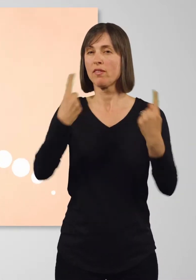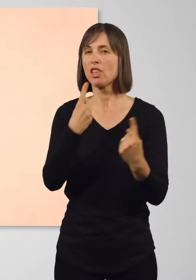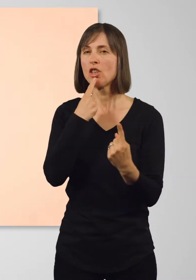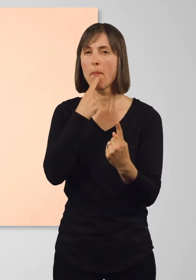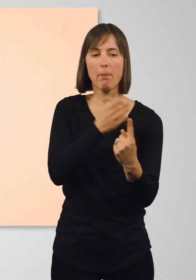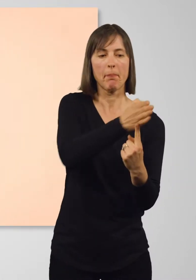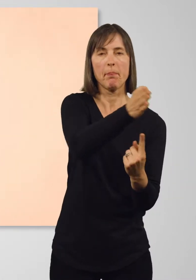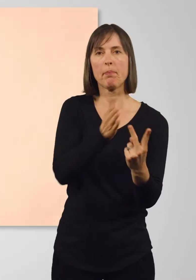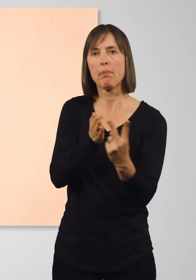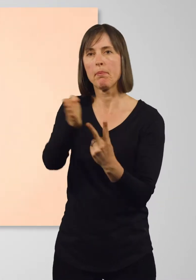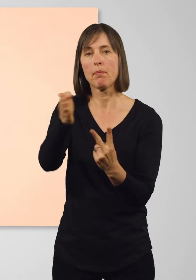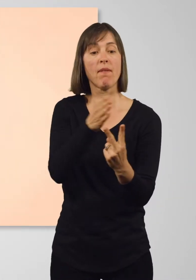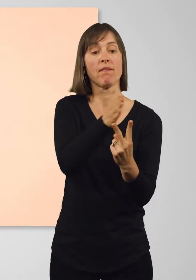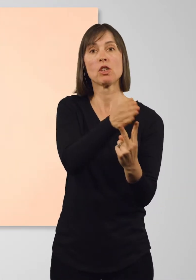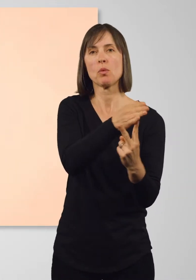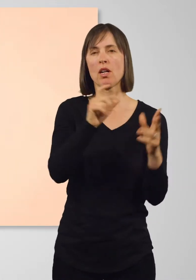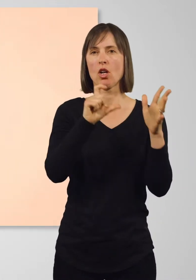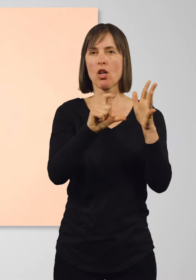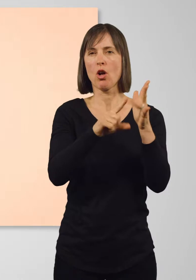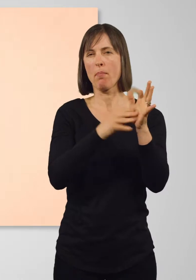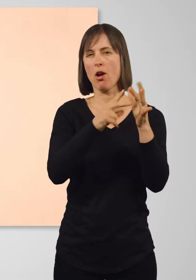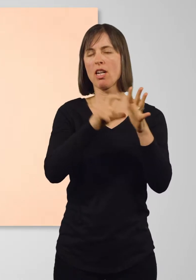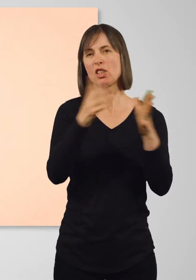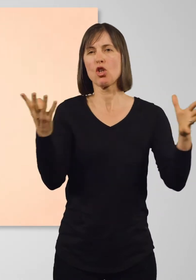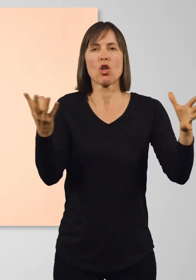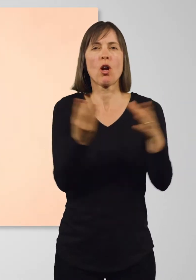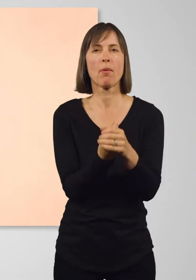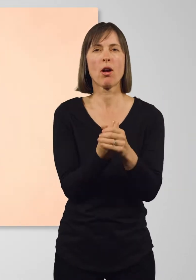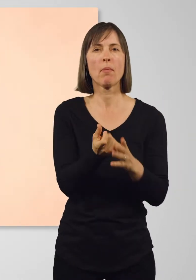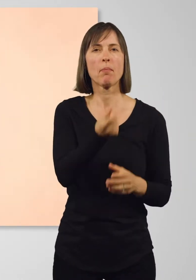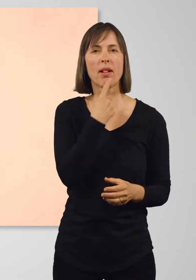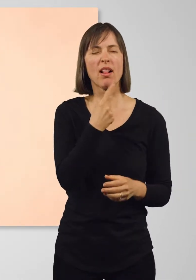There are two types. The combined pill,